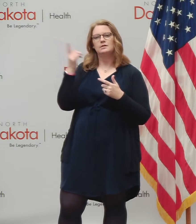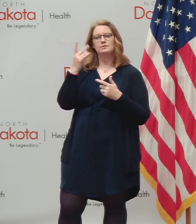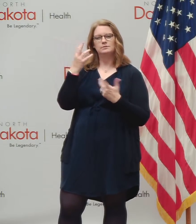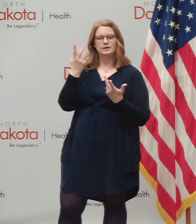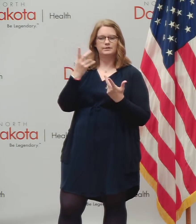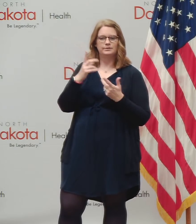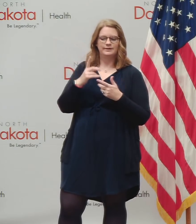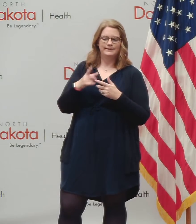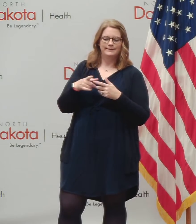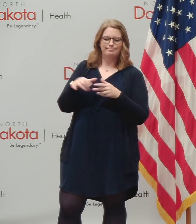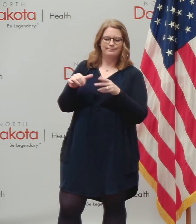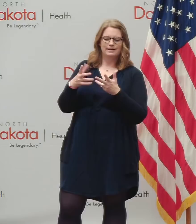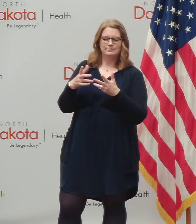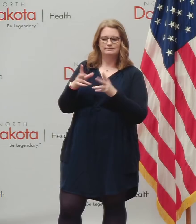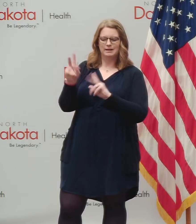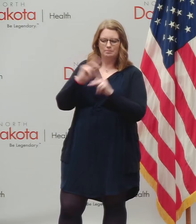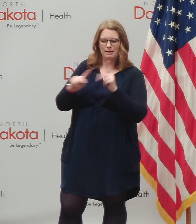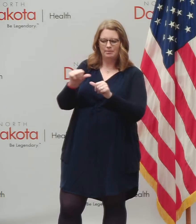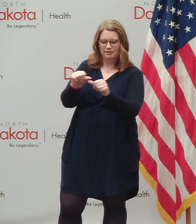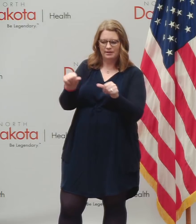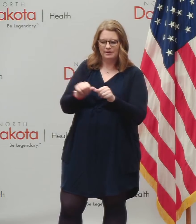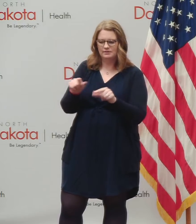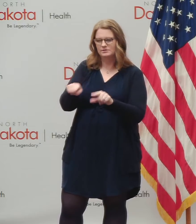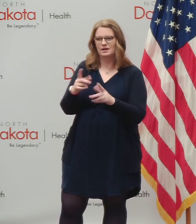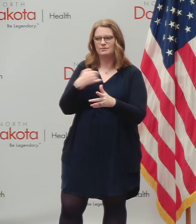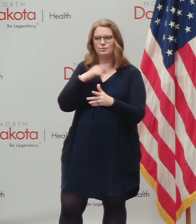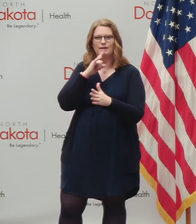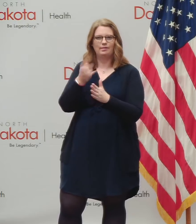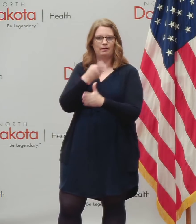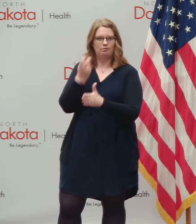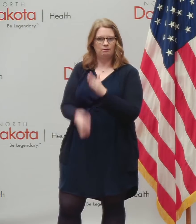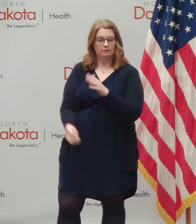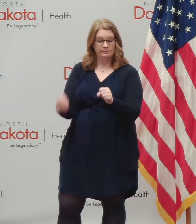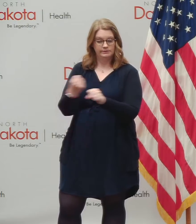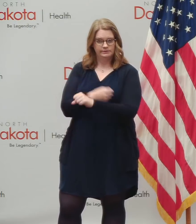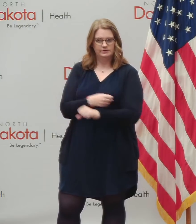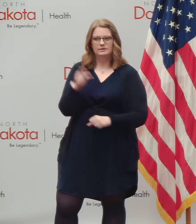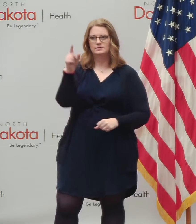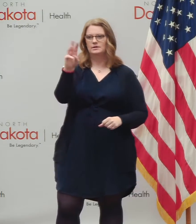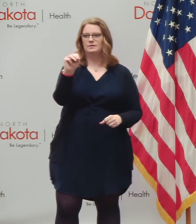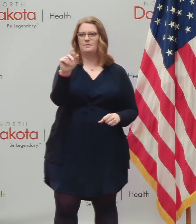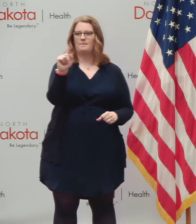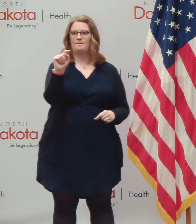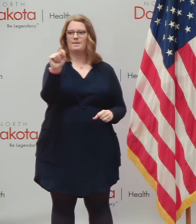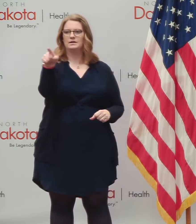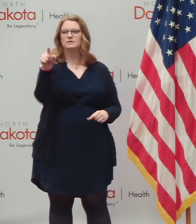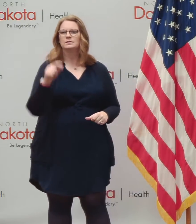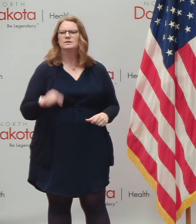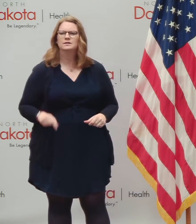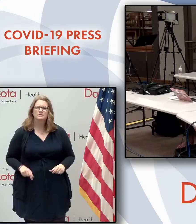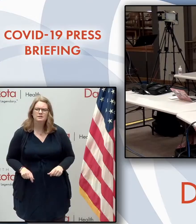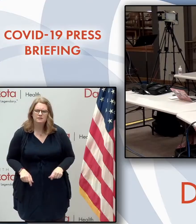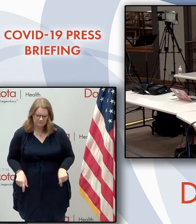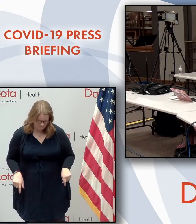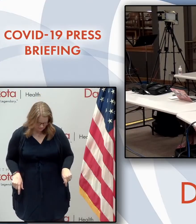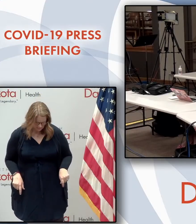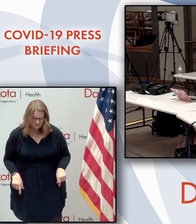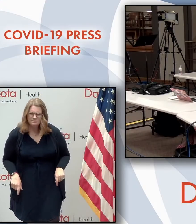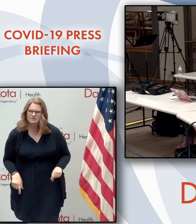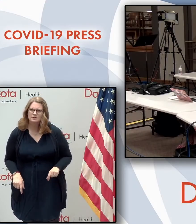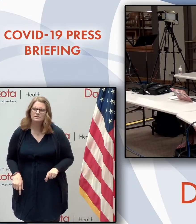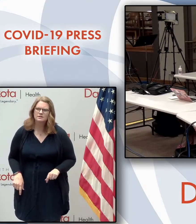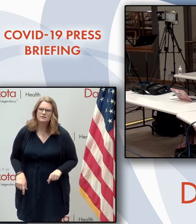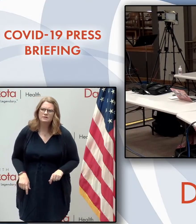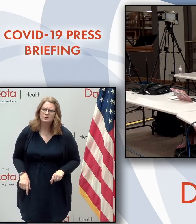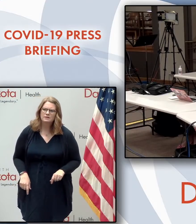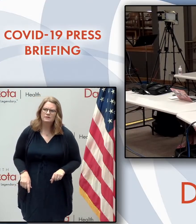but I dove into statistics there, sorry. Matt, fire away. Kind of to follow up on that, you've